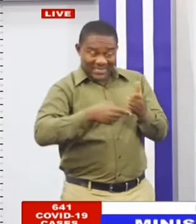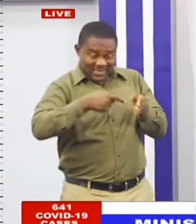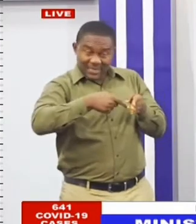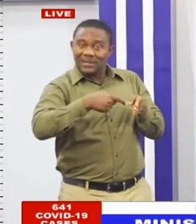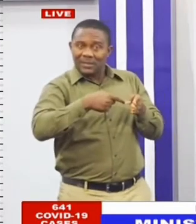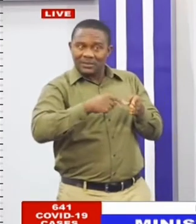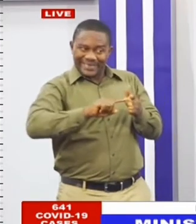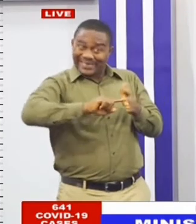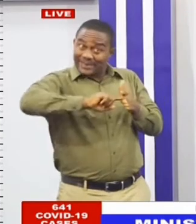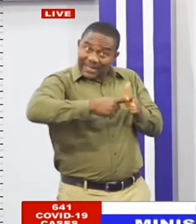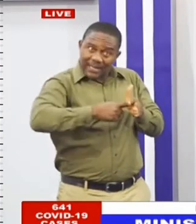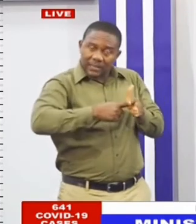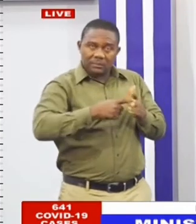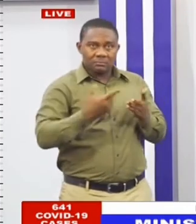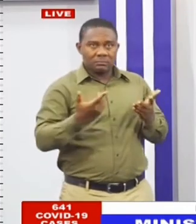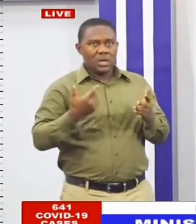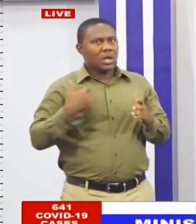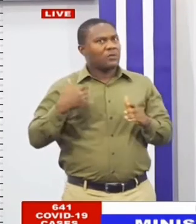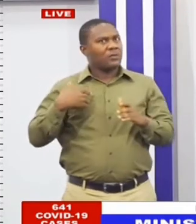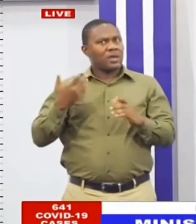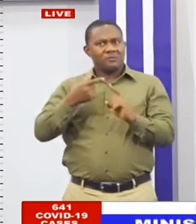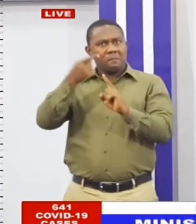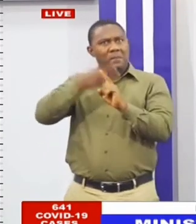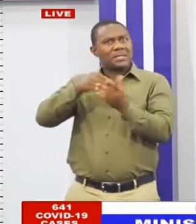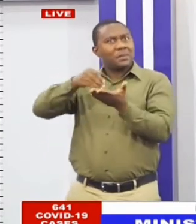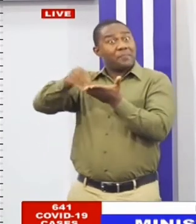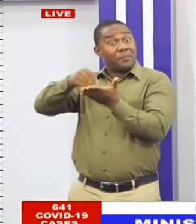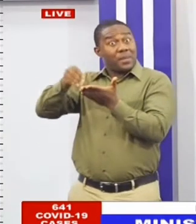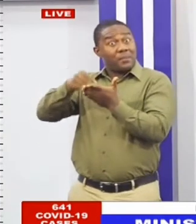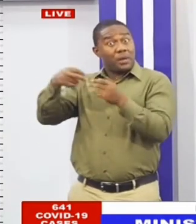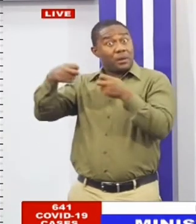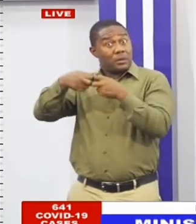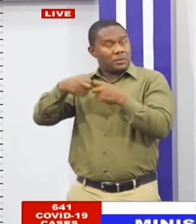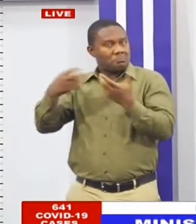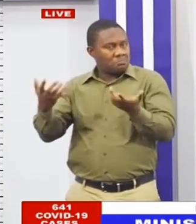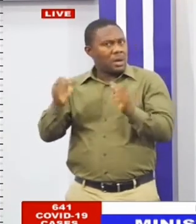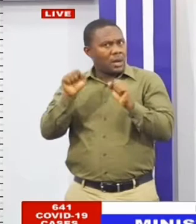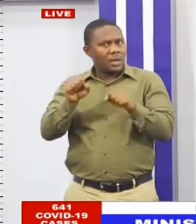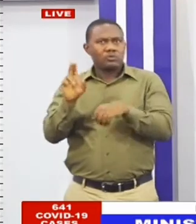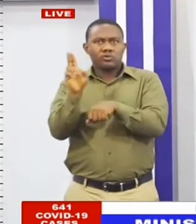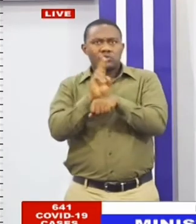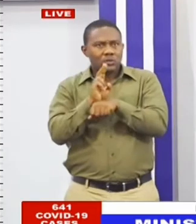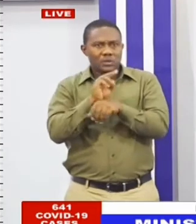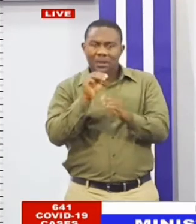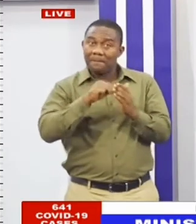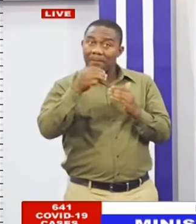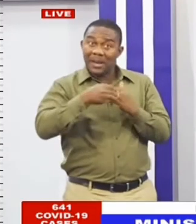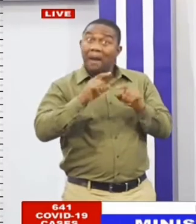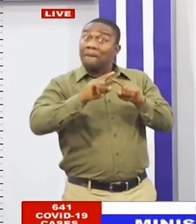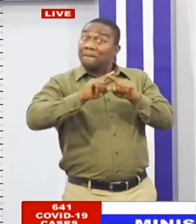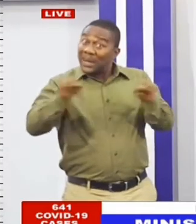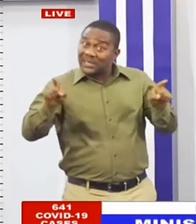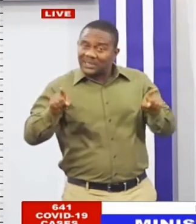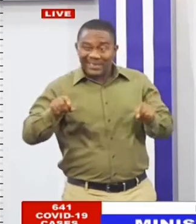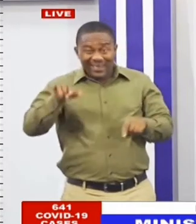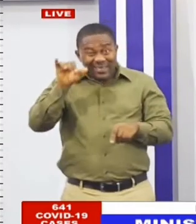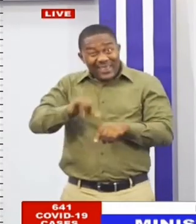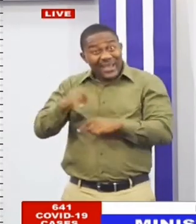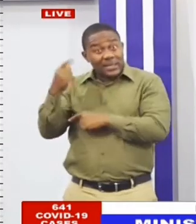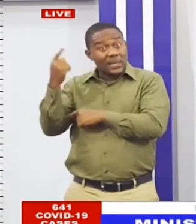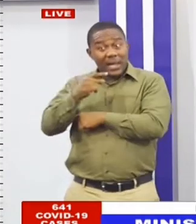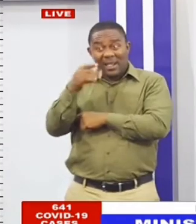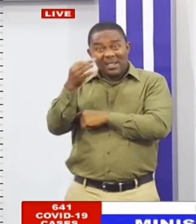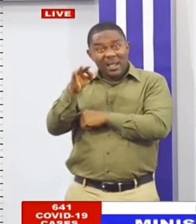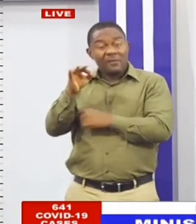bill. The postpaid, we're going to use the March bill. But if on the 9th of April,